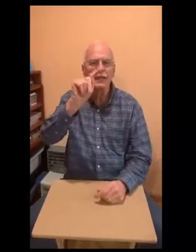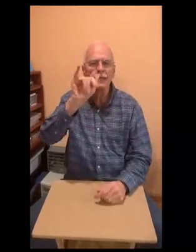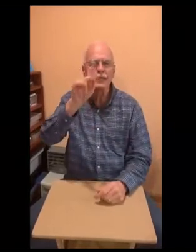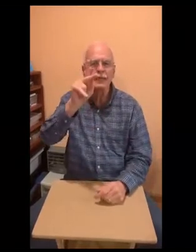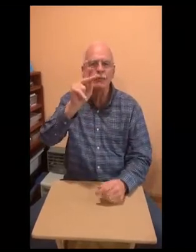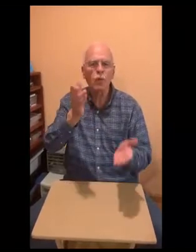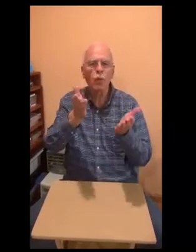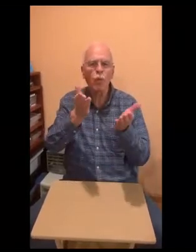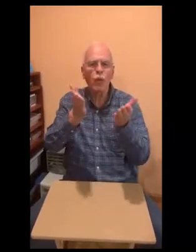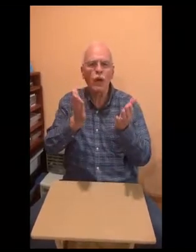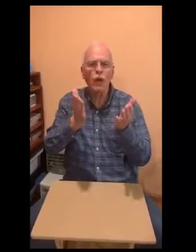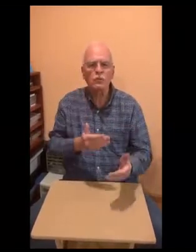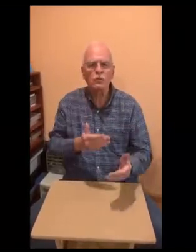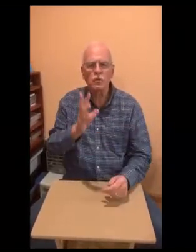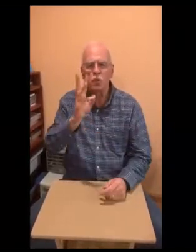we ate,